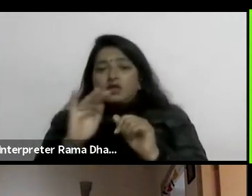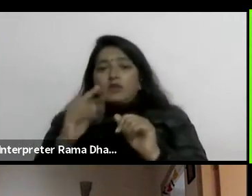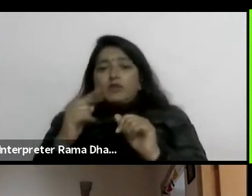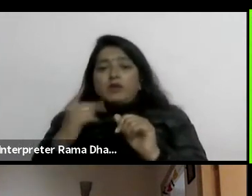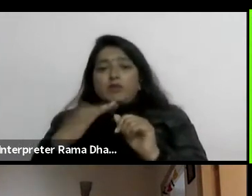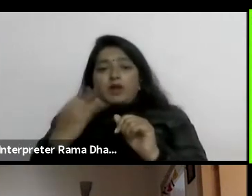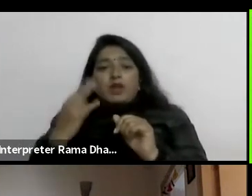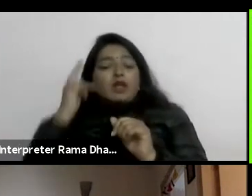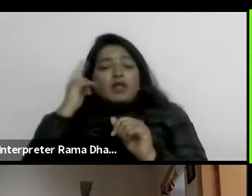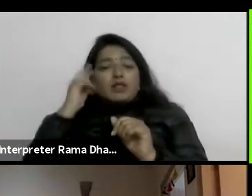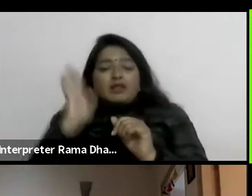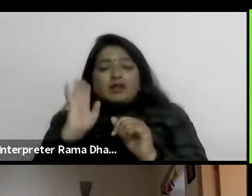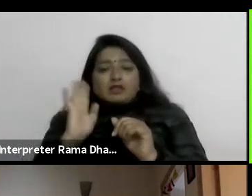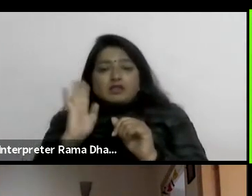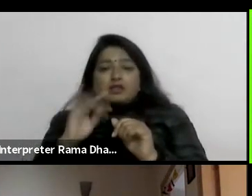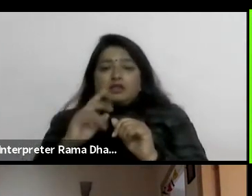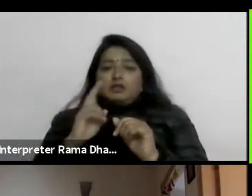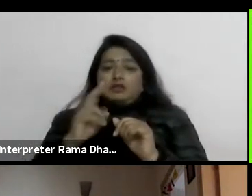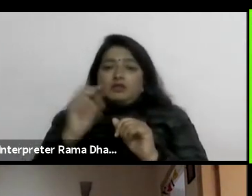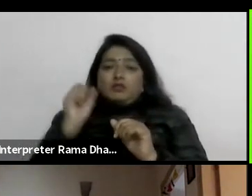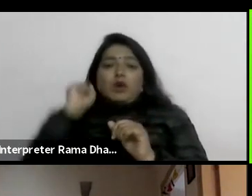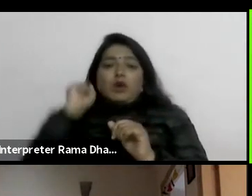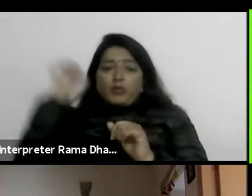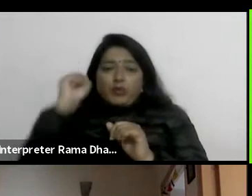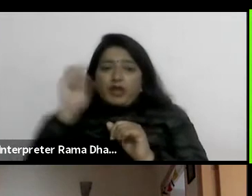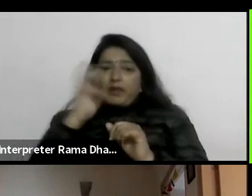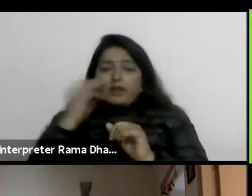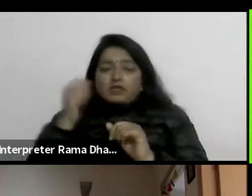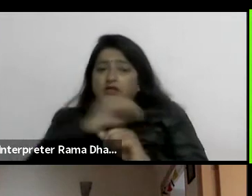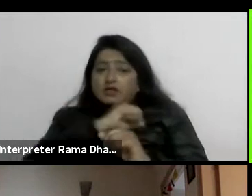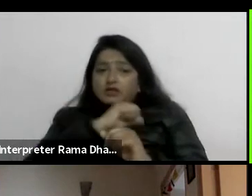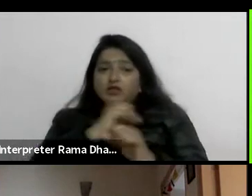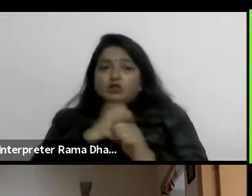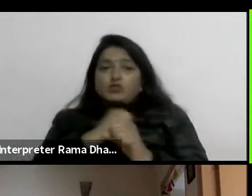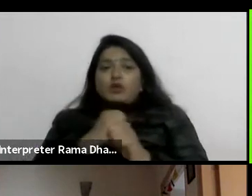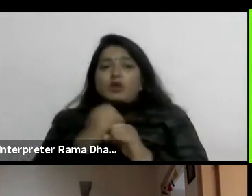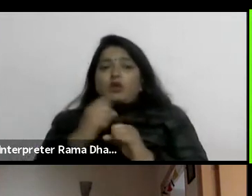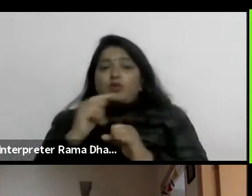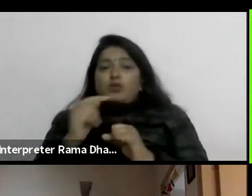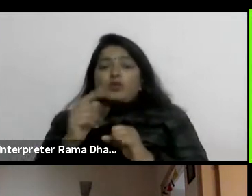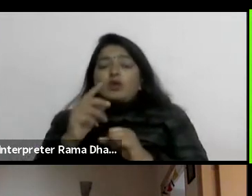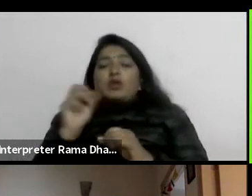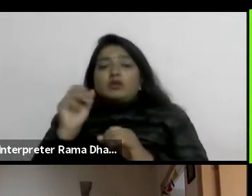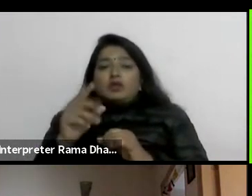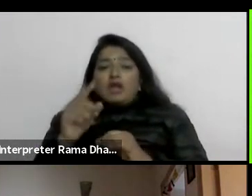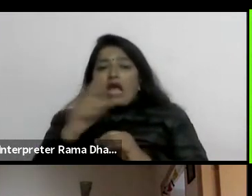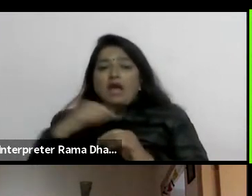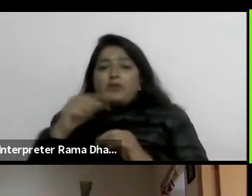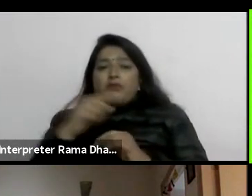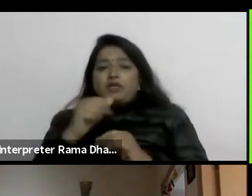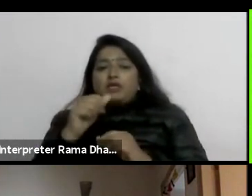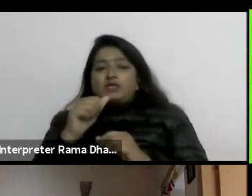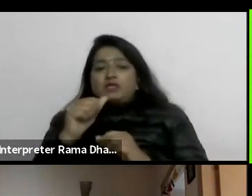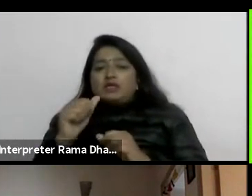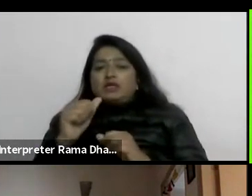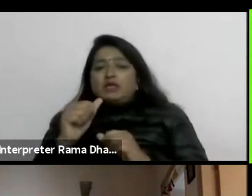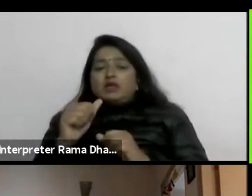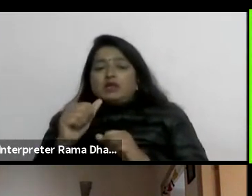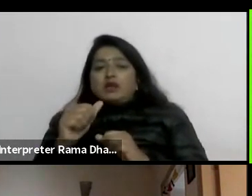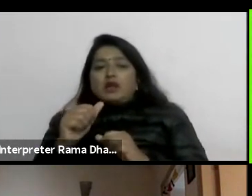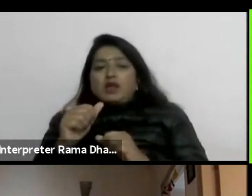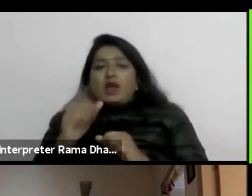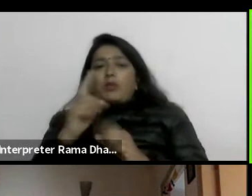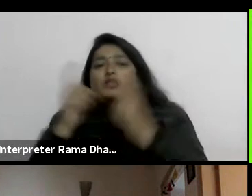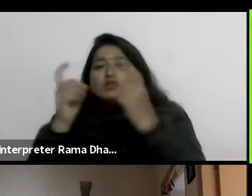stopped? I have not been in the movement, so I've been out of it, but somehow that dialogue, whether that can begin,